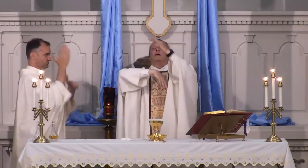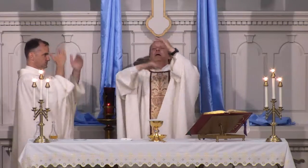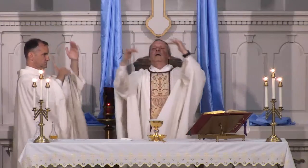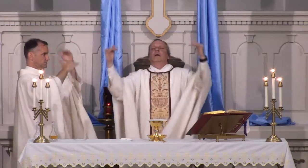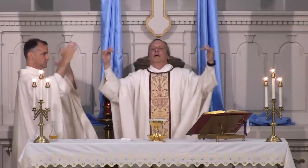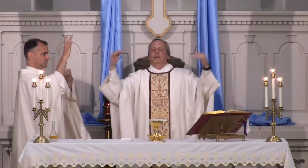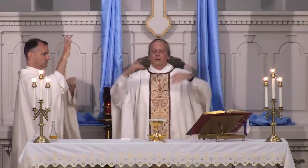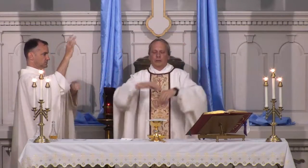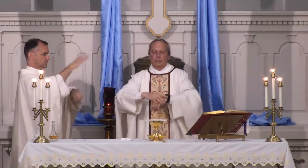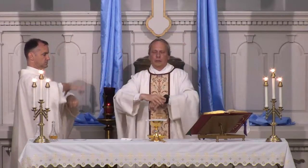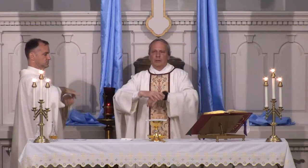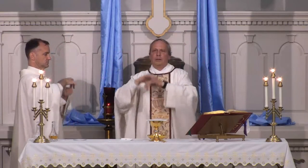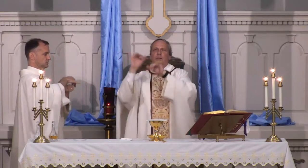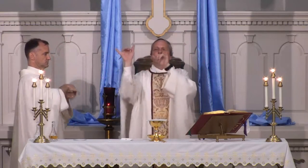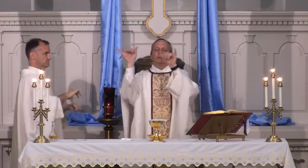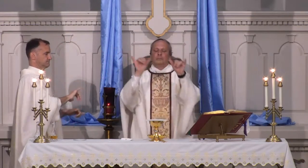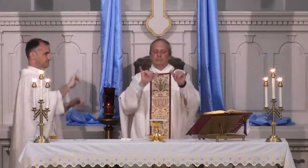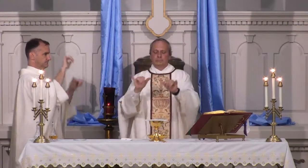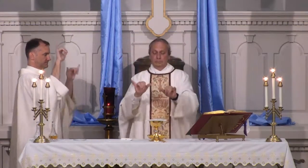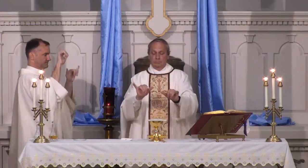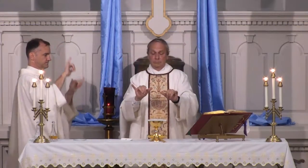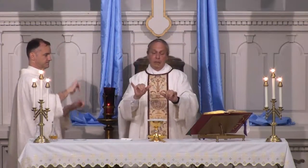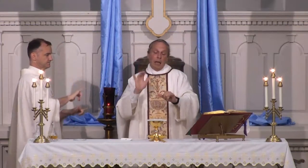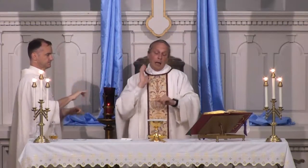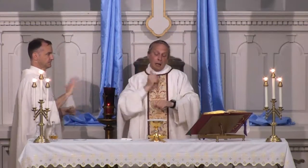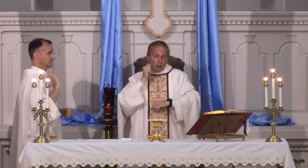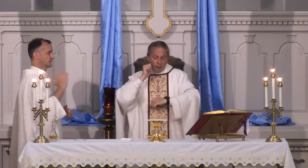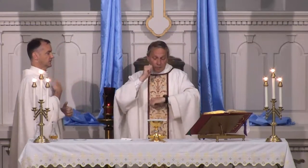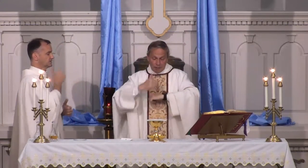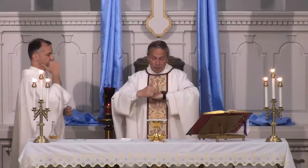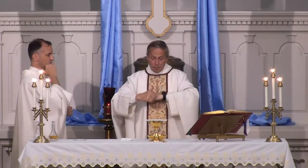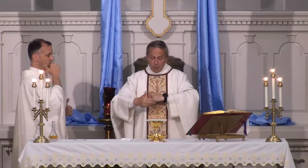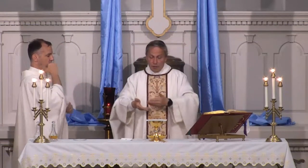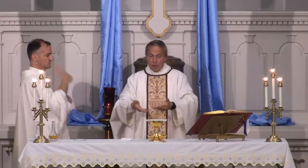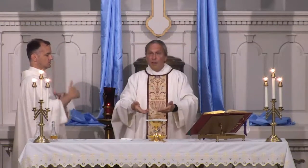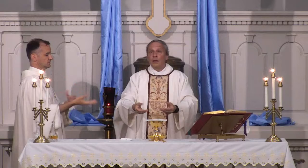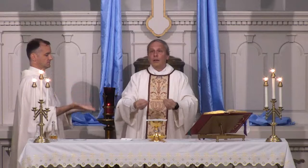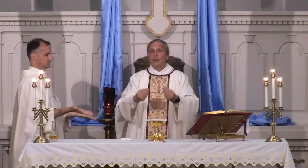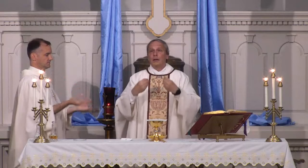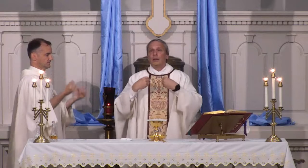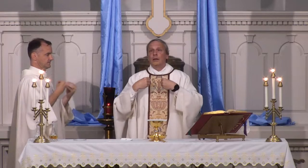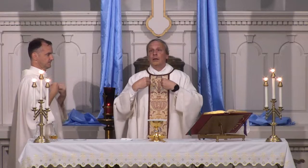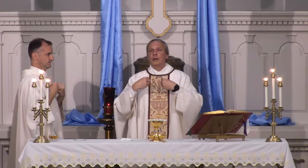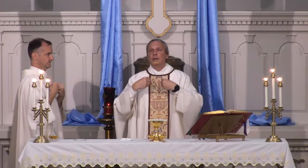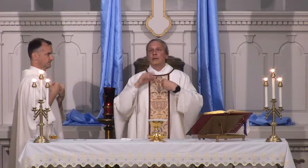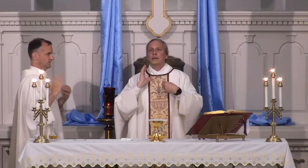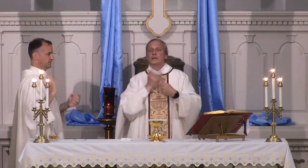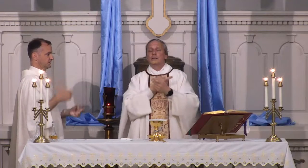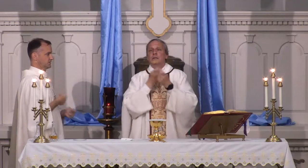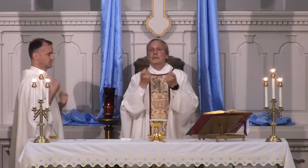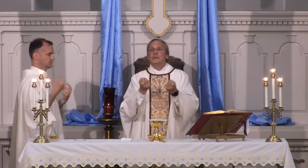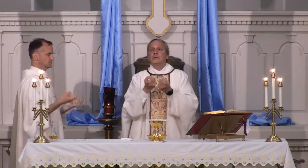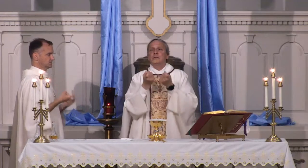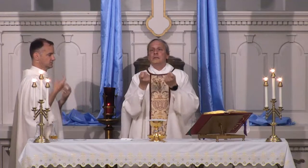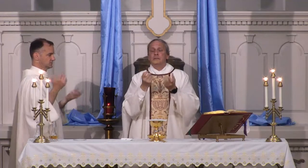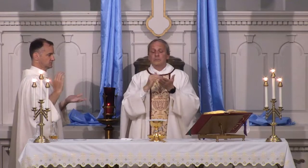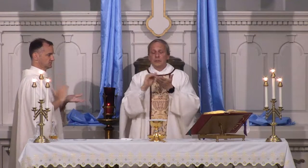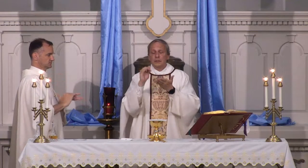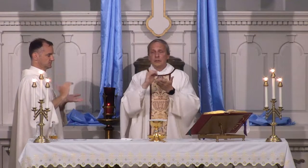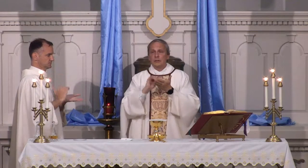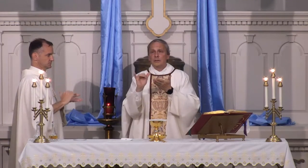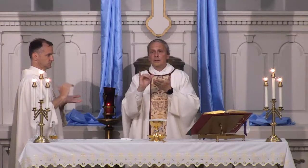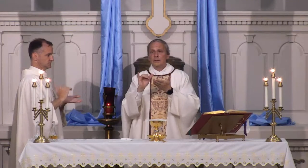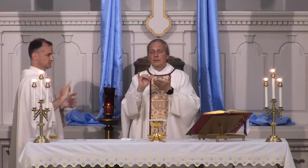on earth as it is in heaven. Give us this day our daily bread, and forgive us our